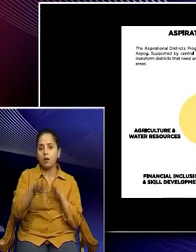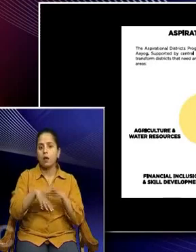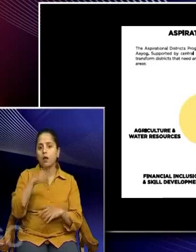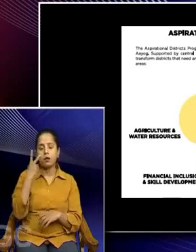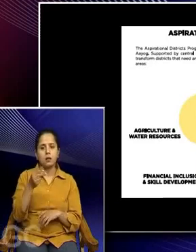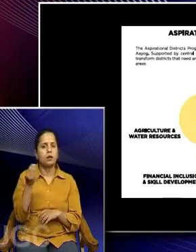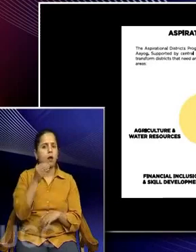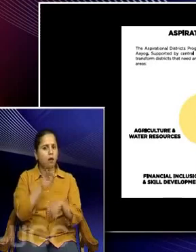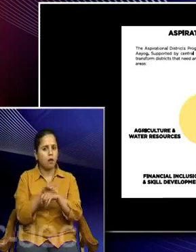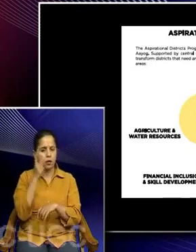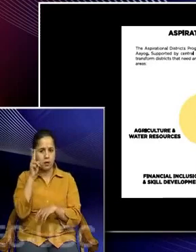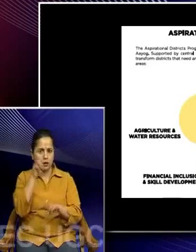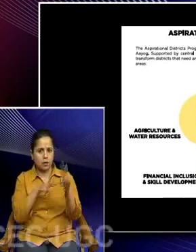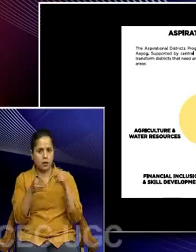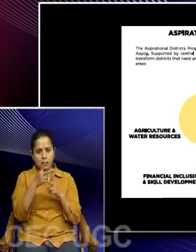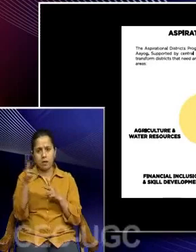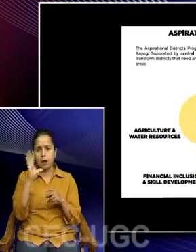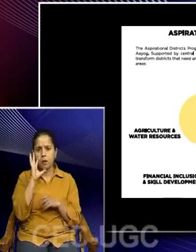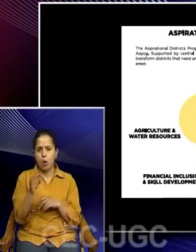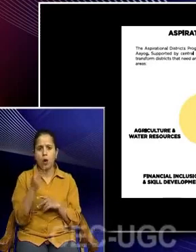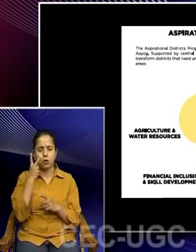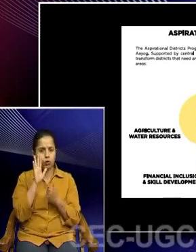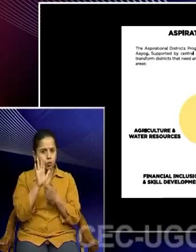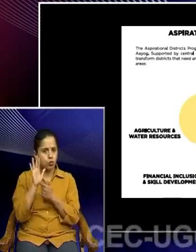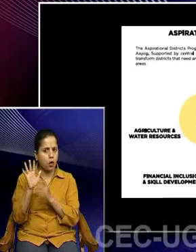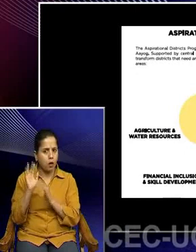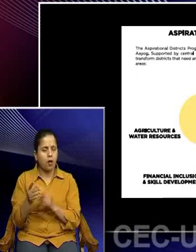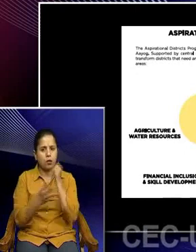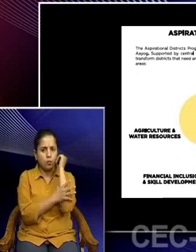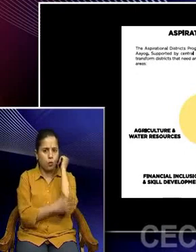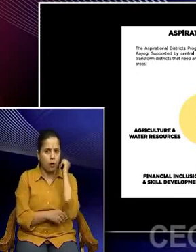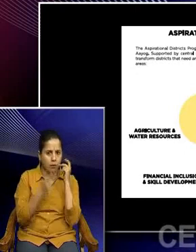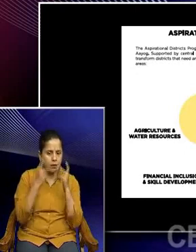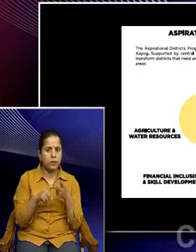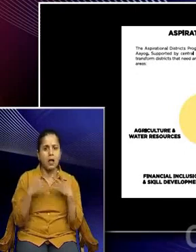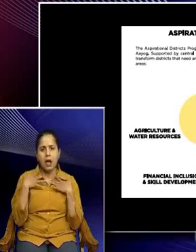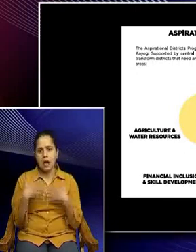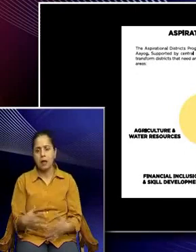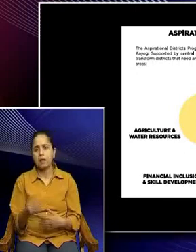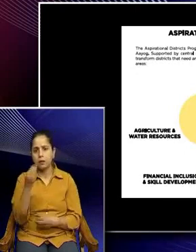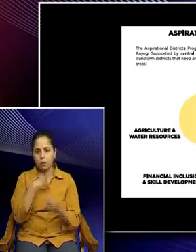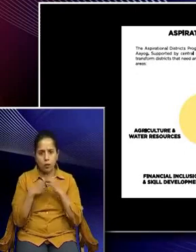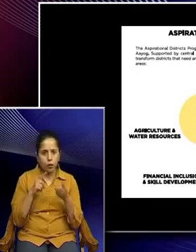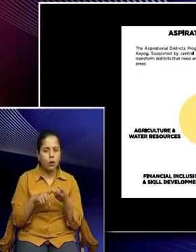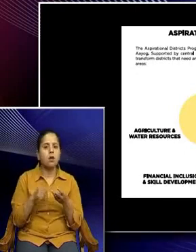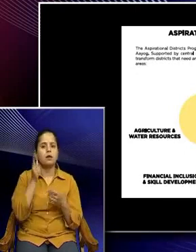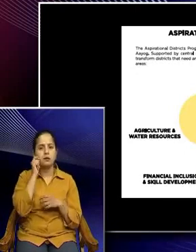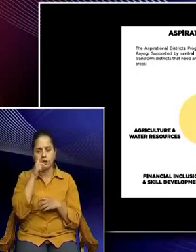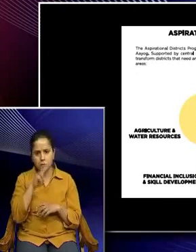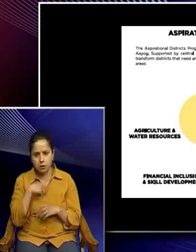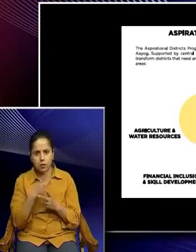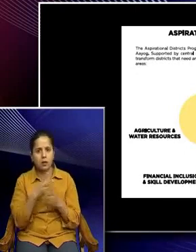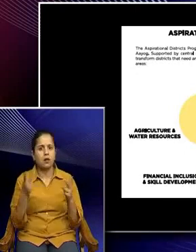have identified, based on different important indicators of poverty, health, nutrition, gender, basic